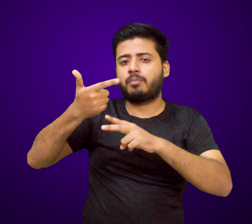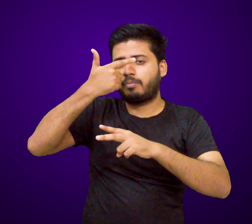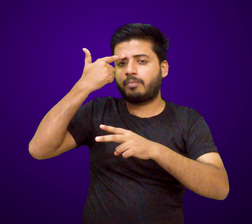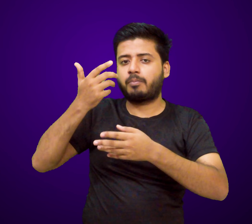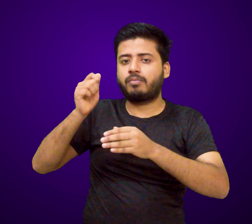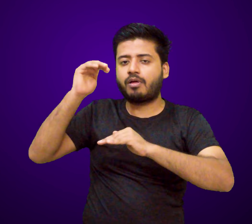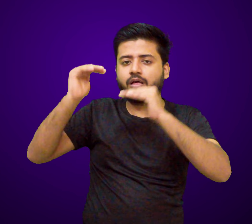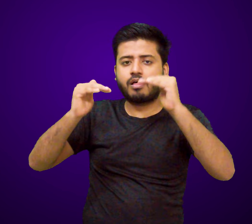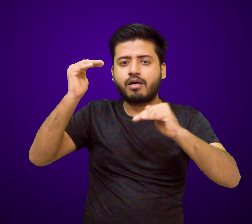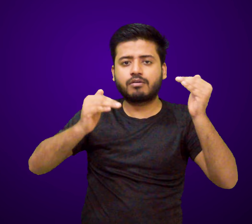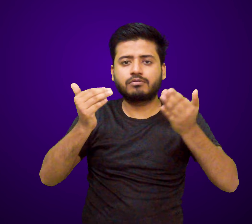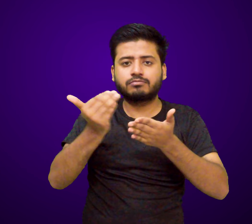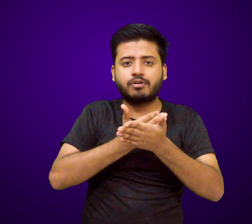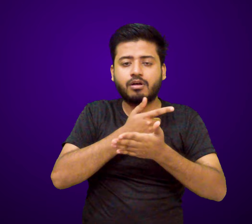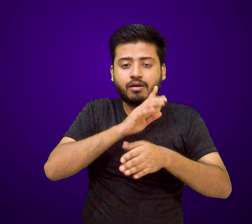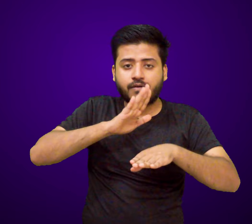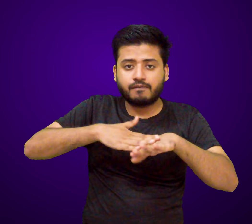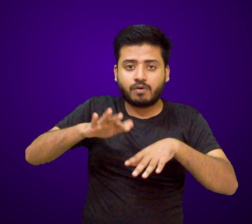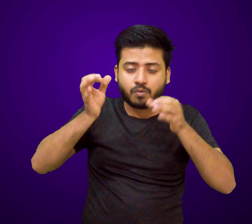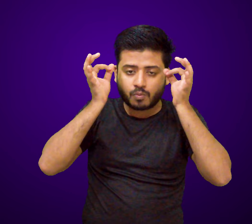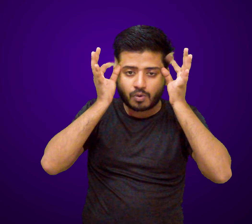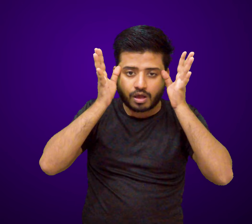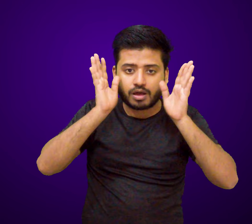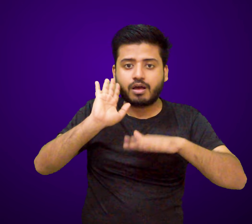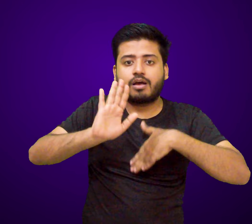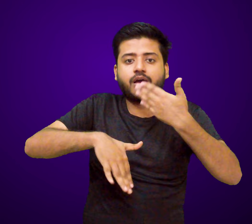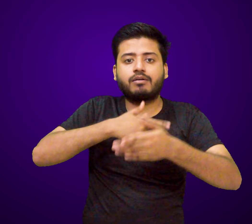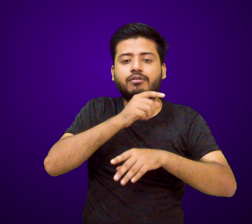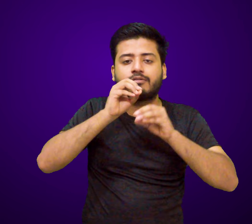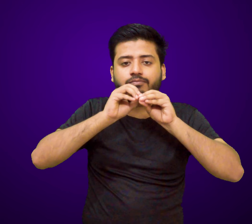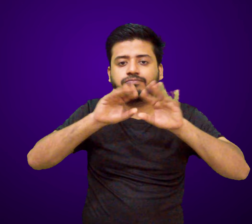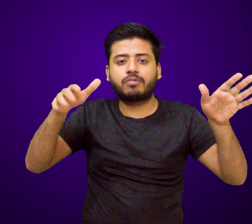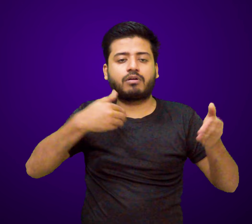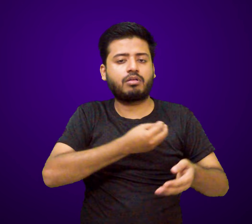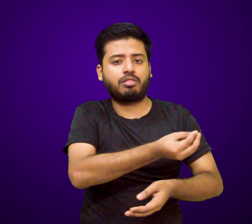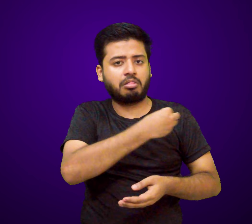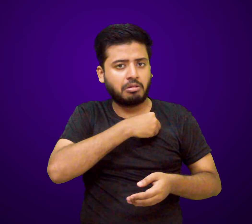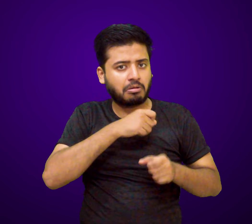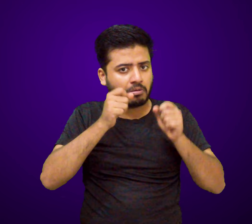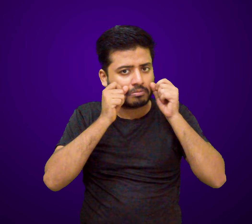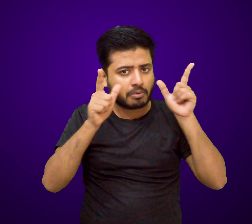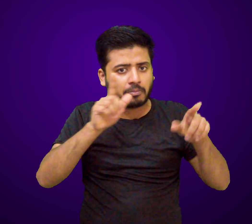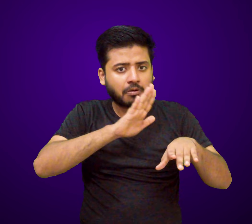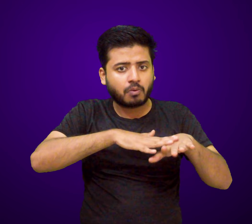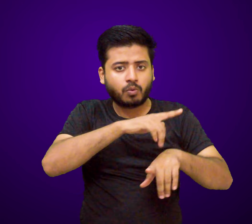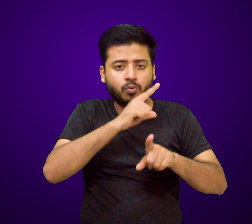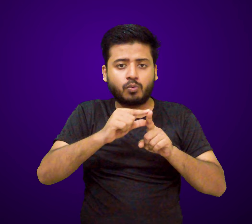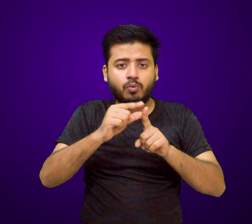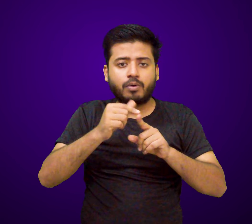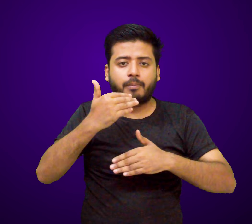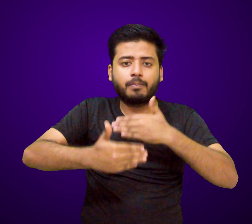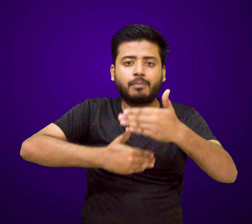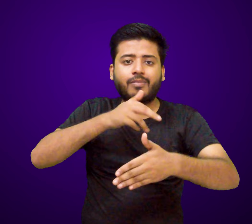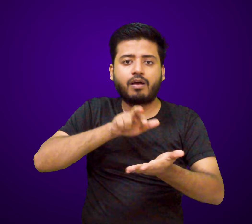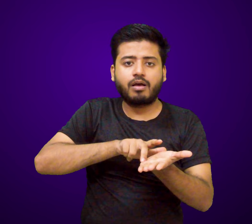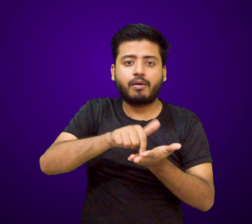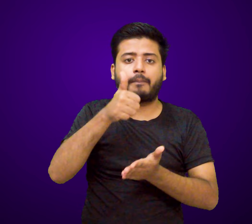condition limits your ability to socialize or participate in hobbies. Impact on work. Explain how your difficulty walking and